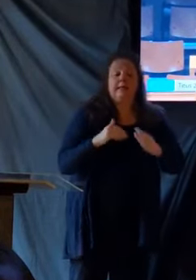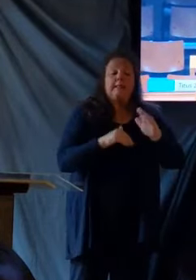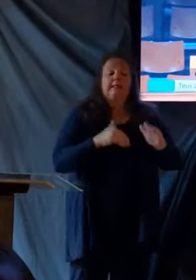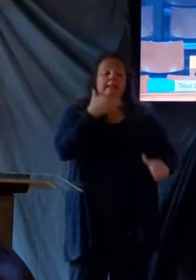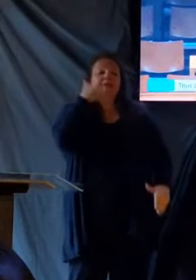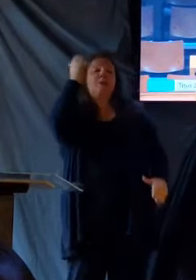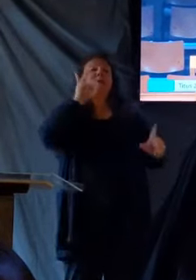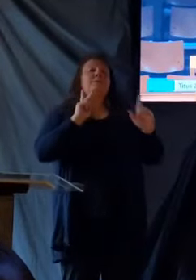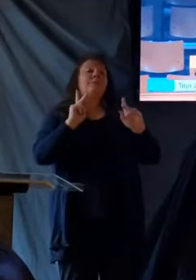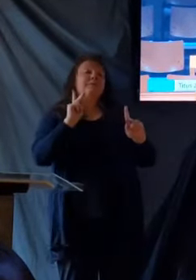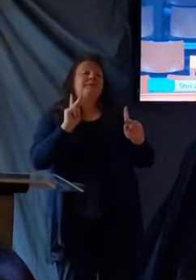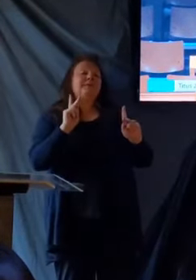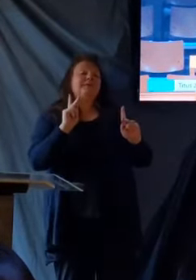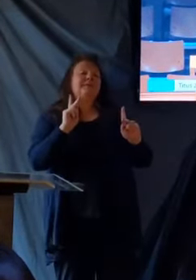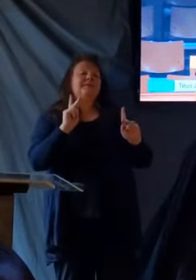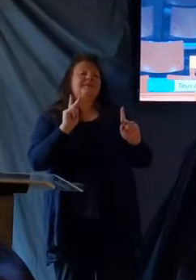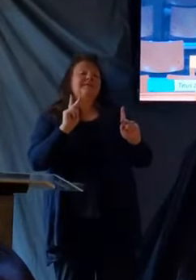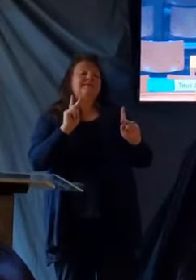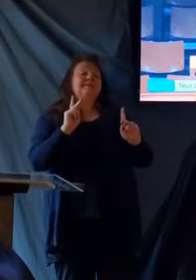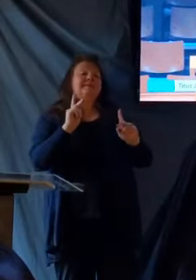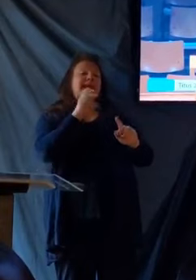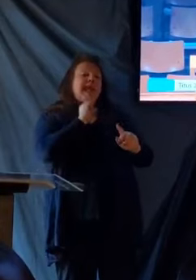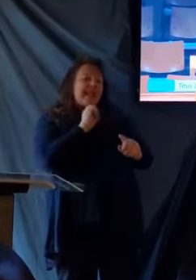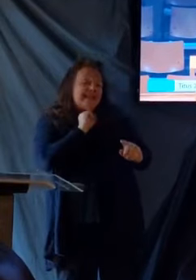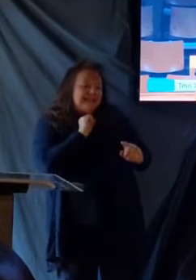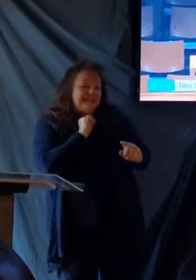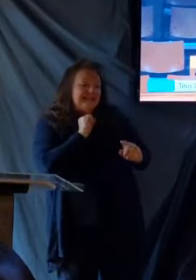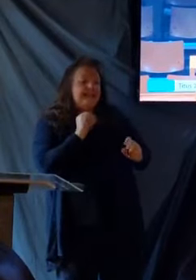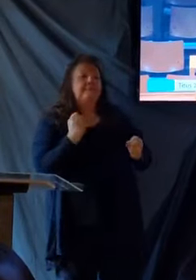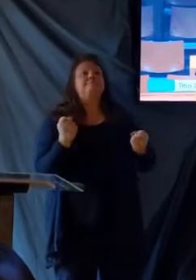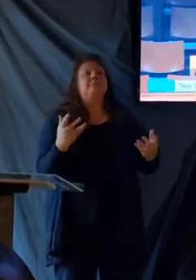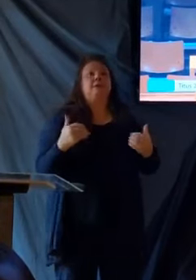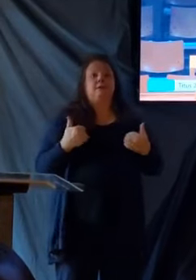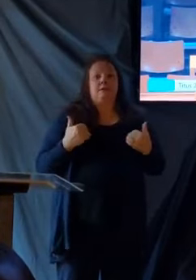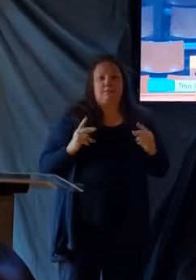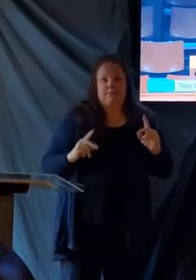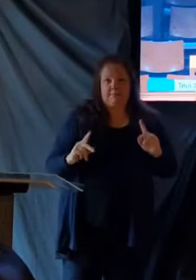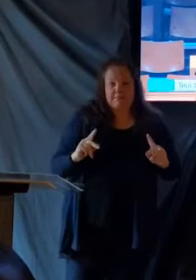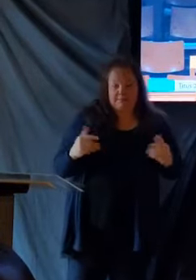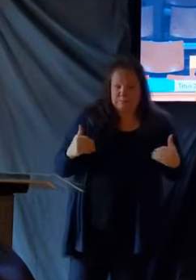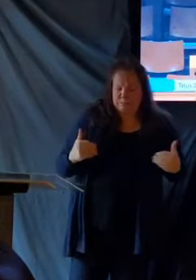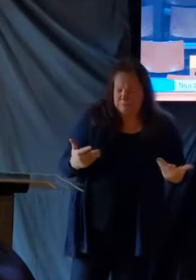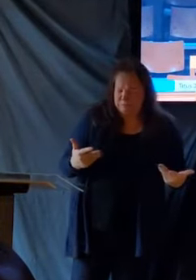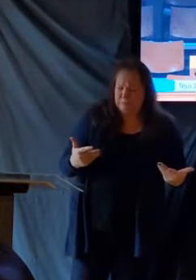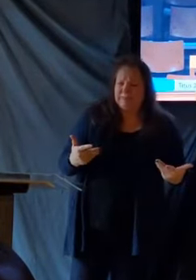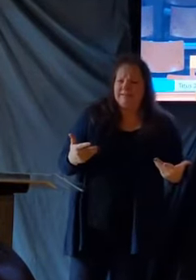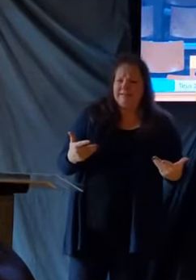older people in years, many younger people, and,